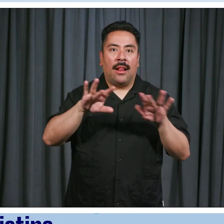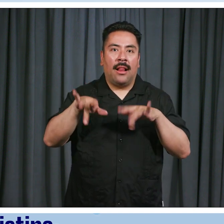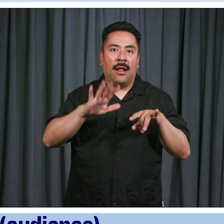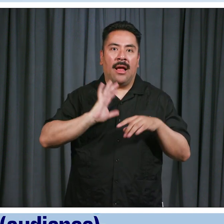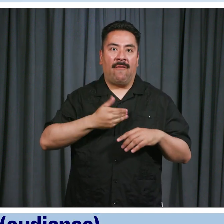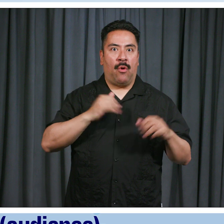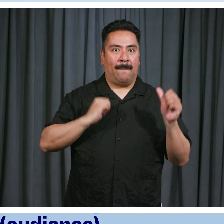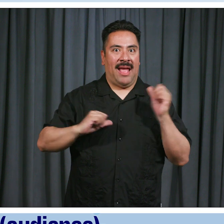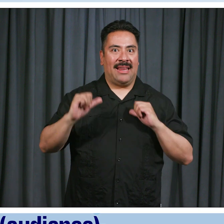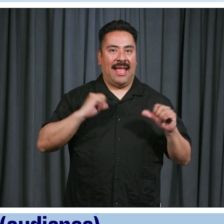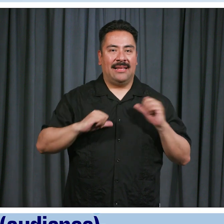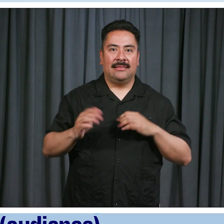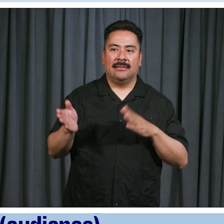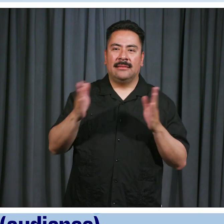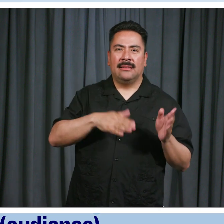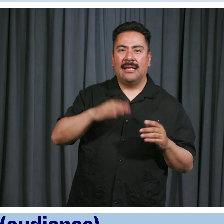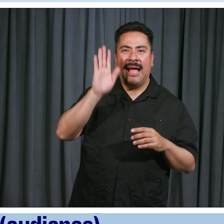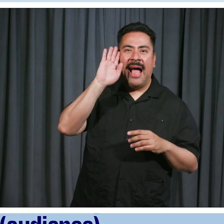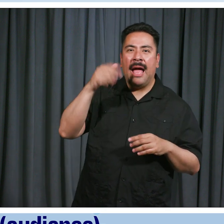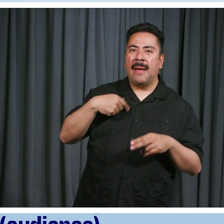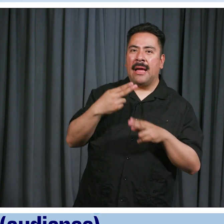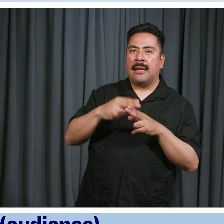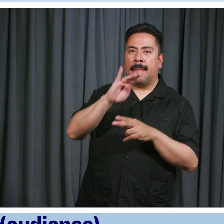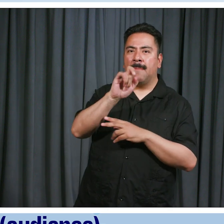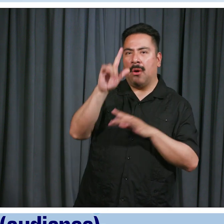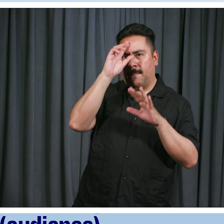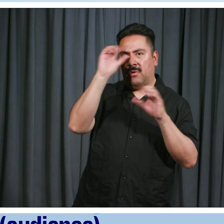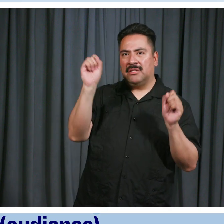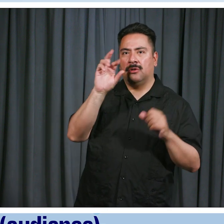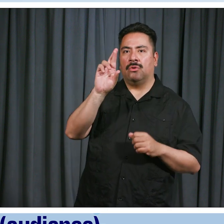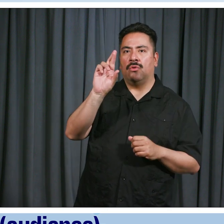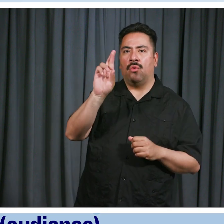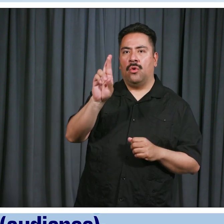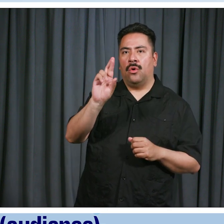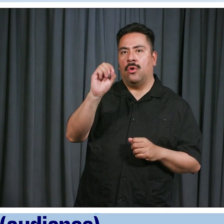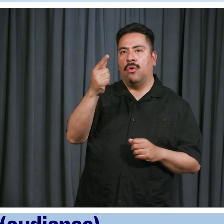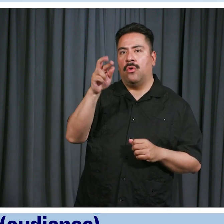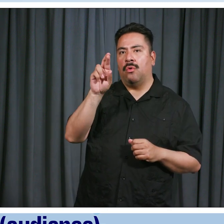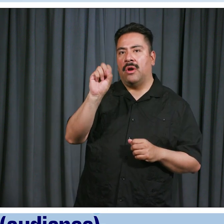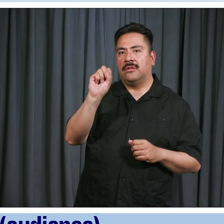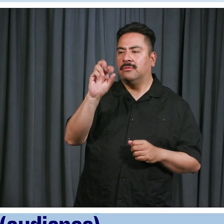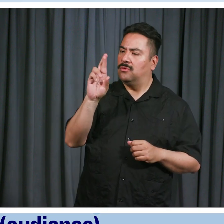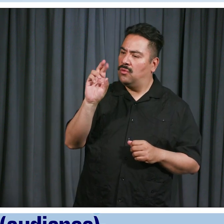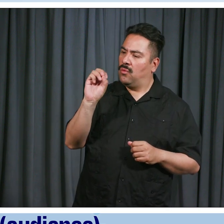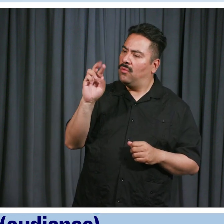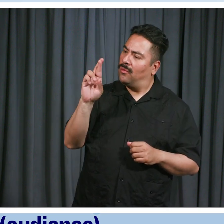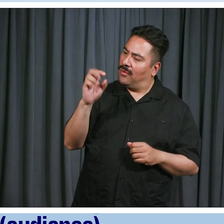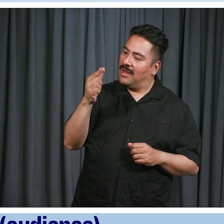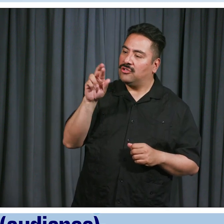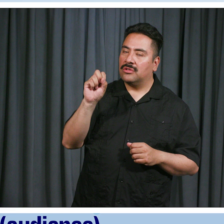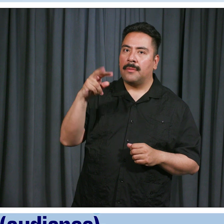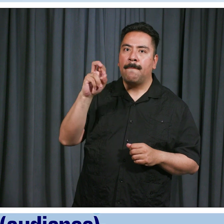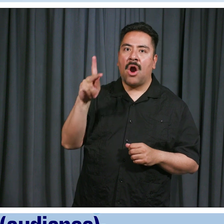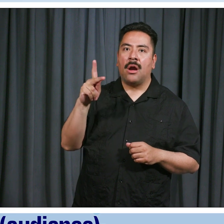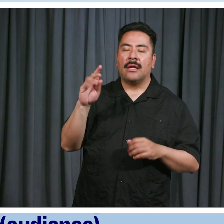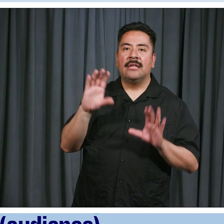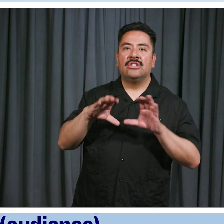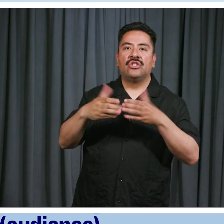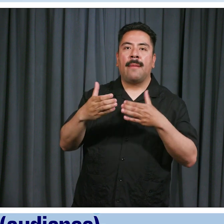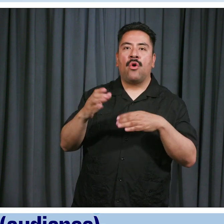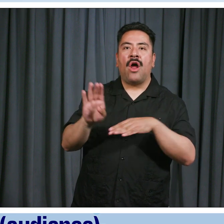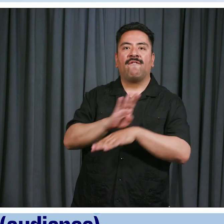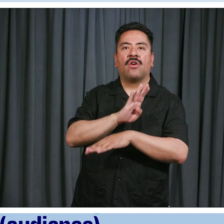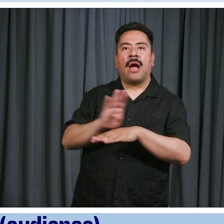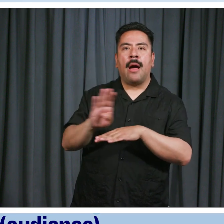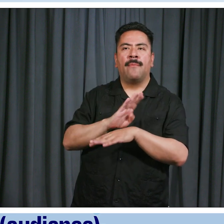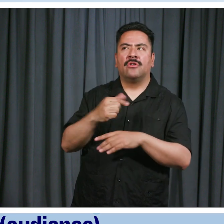our podcast. Hi, my name is Bill. I'm the president of the Rogers Park Chamber of Commerce, and I would like to know what we can